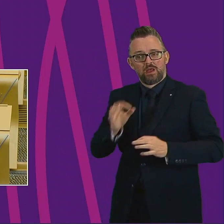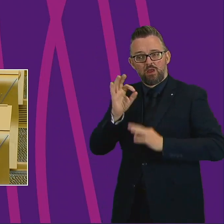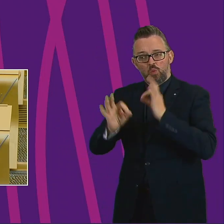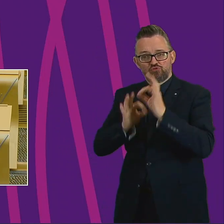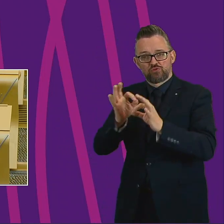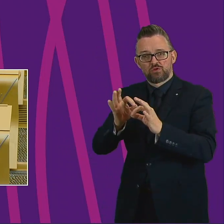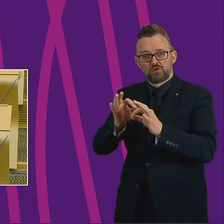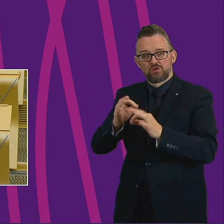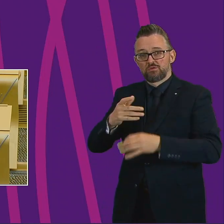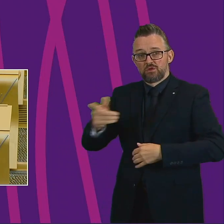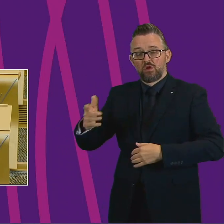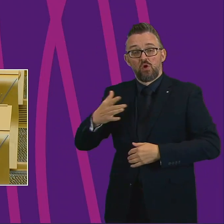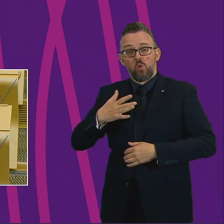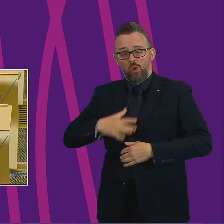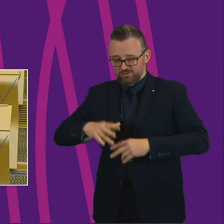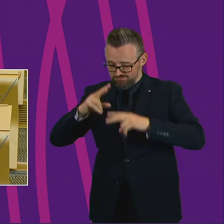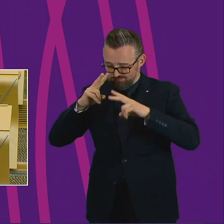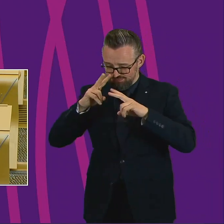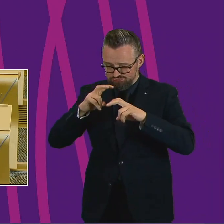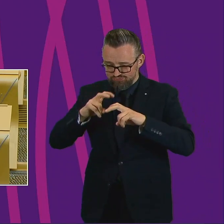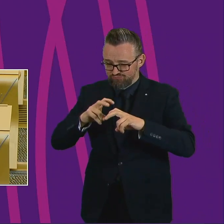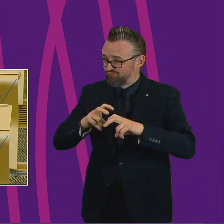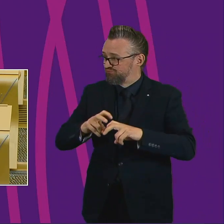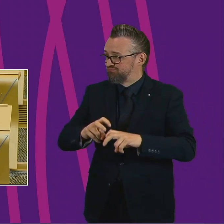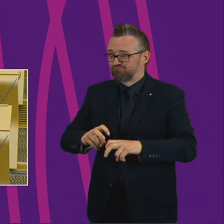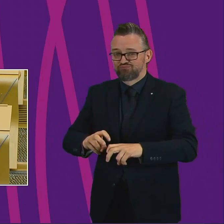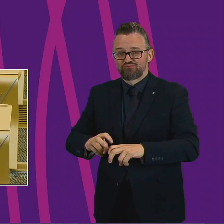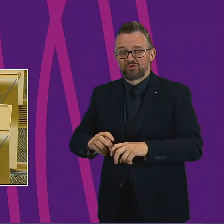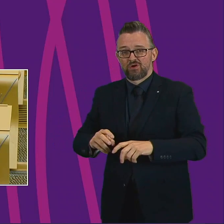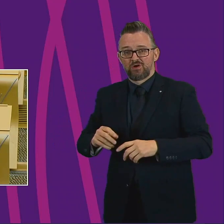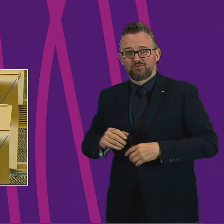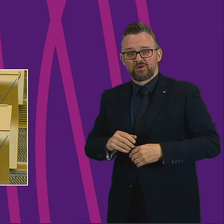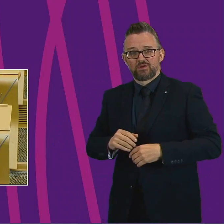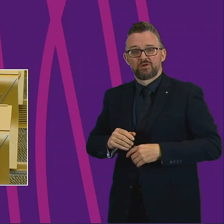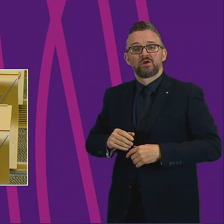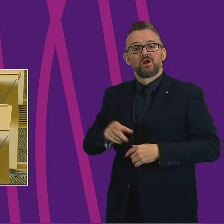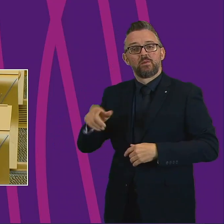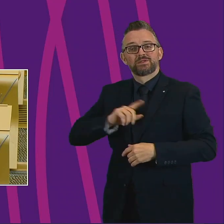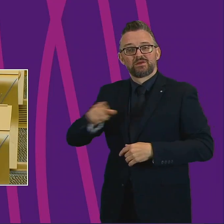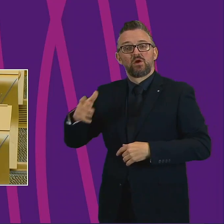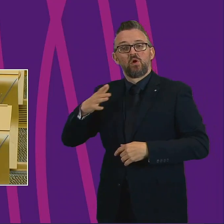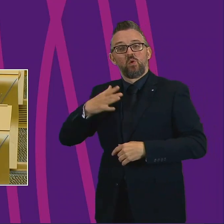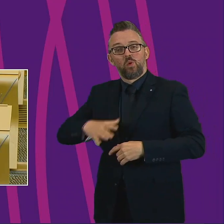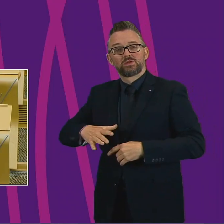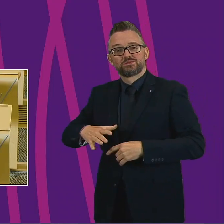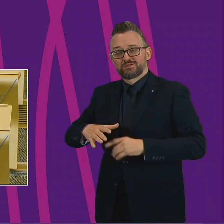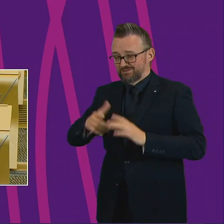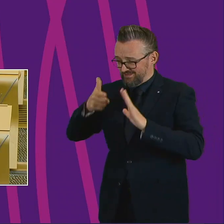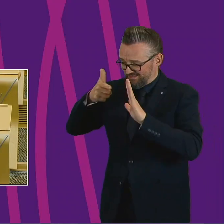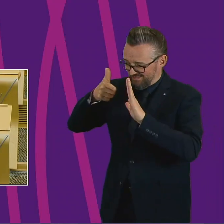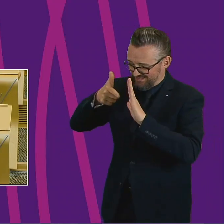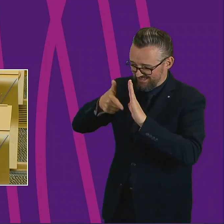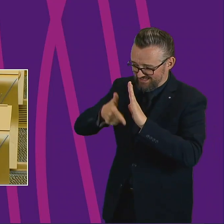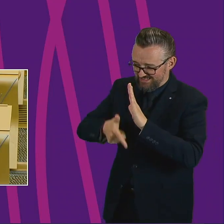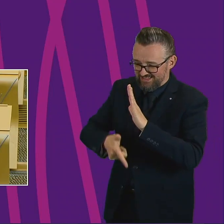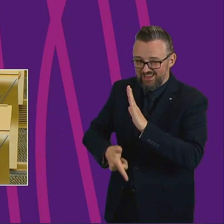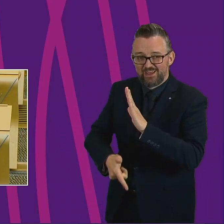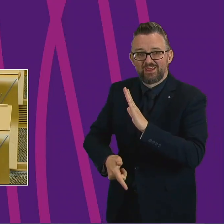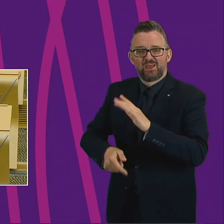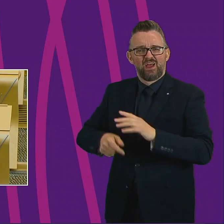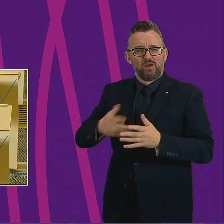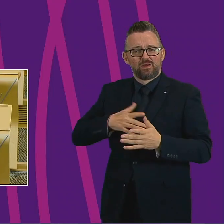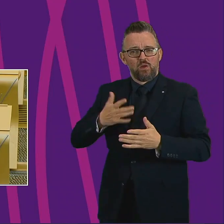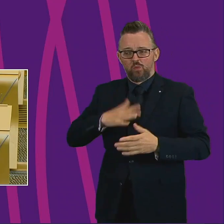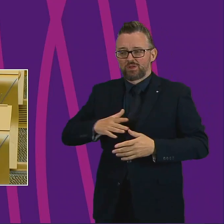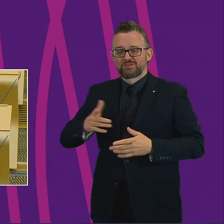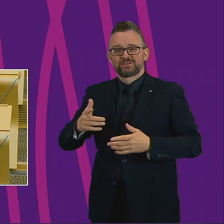the bottom of a number of issues that he's already identified he feels need to be drilled down into, and that does include the role